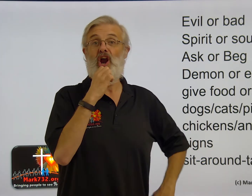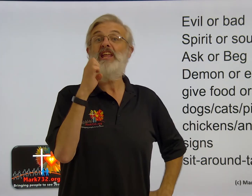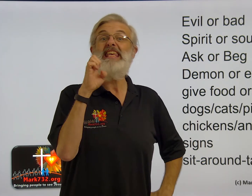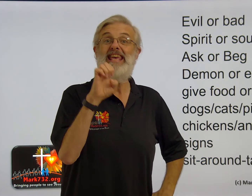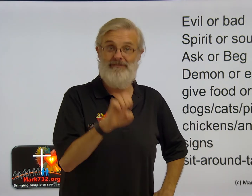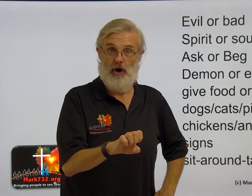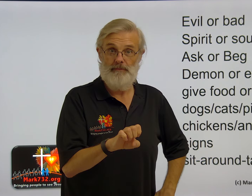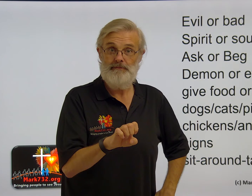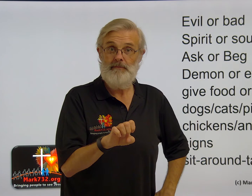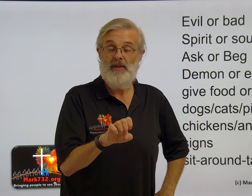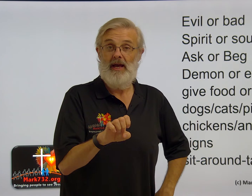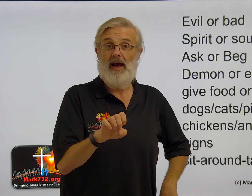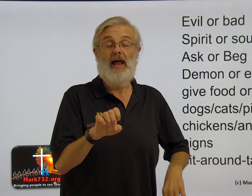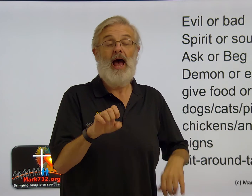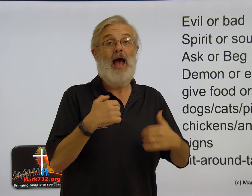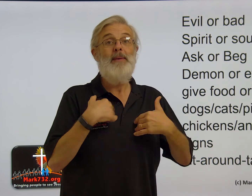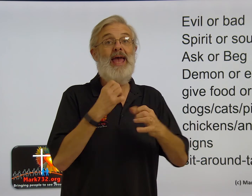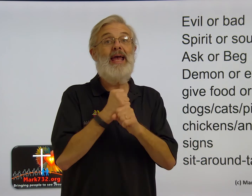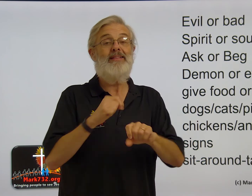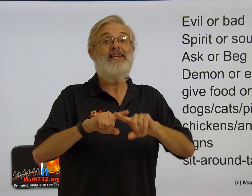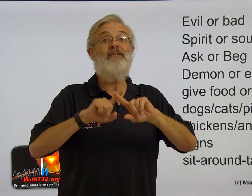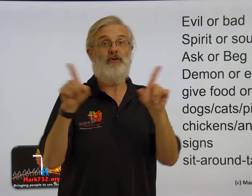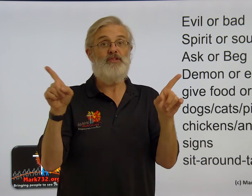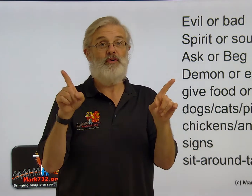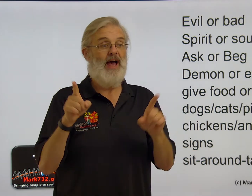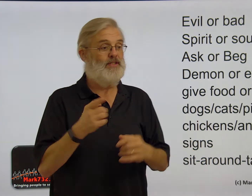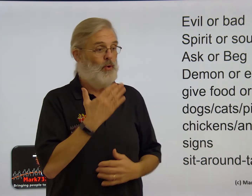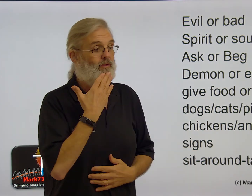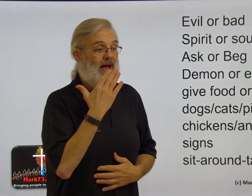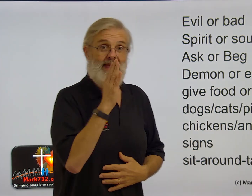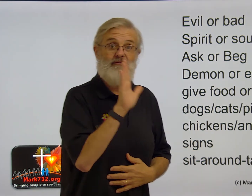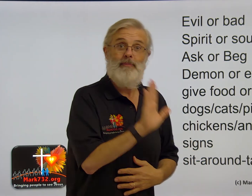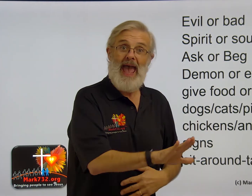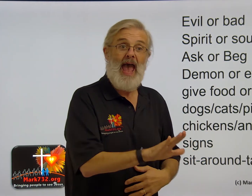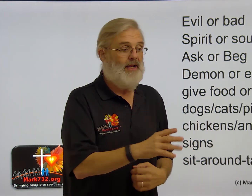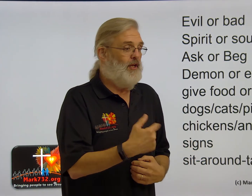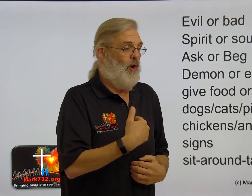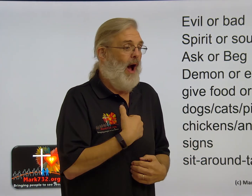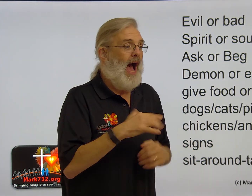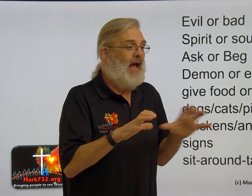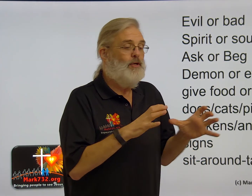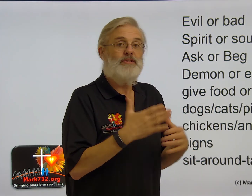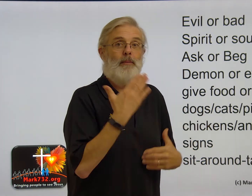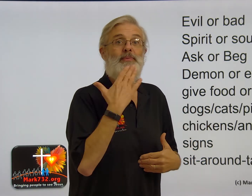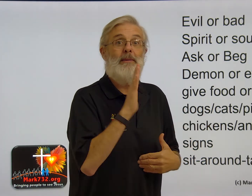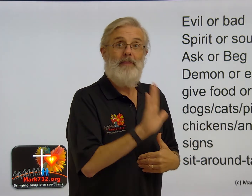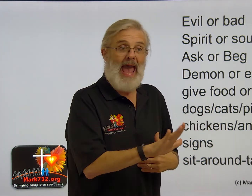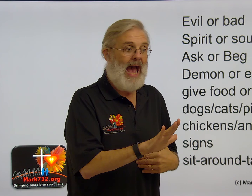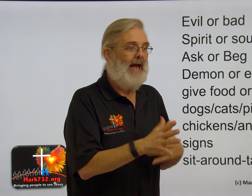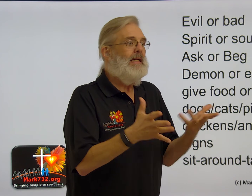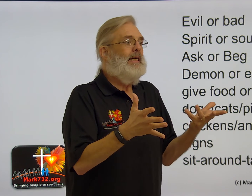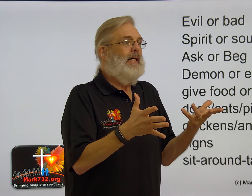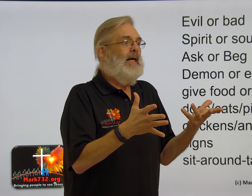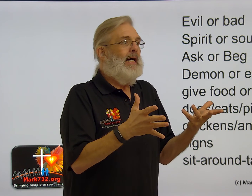evil and I make the difference for that so if bad you know I do something bad you